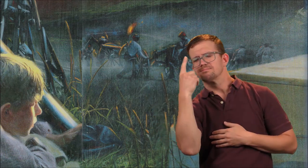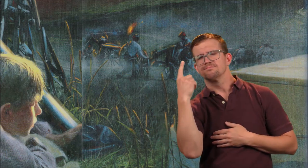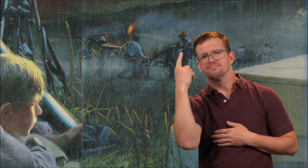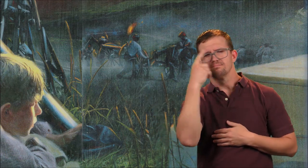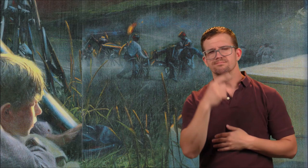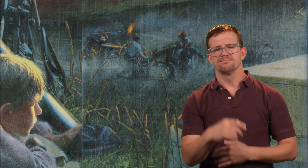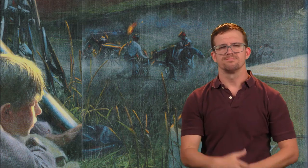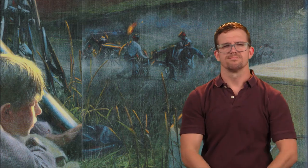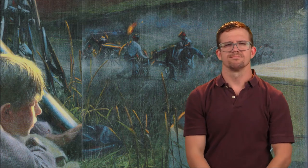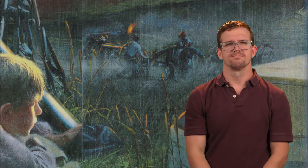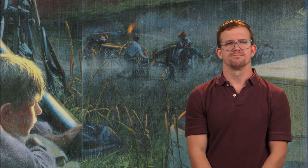darkness.